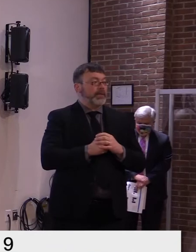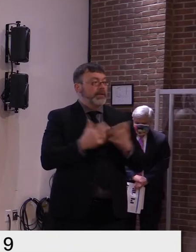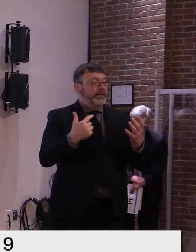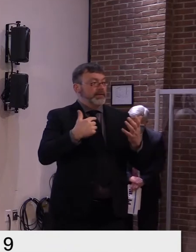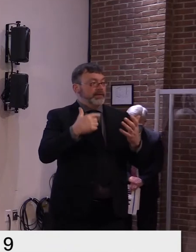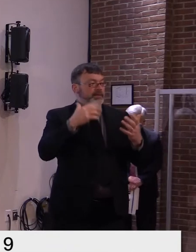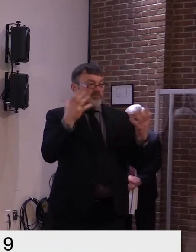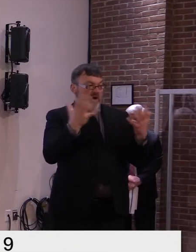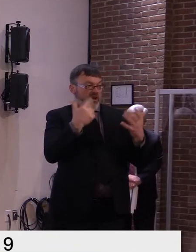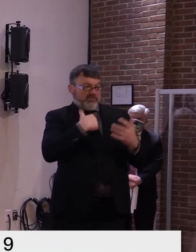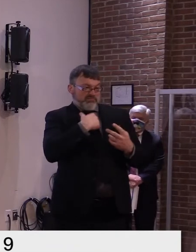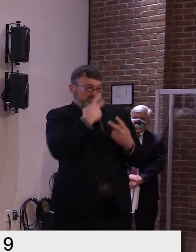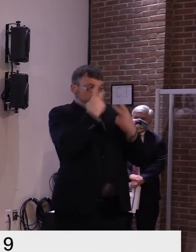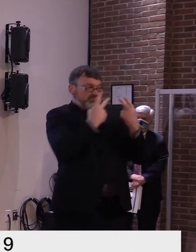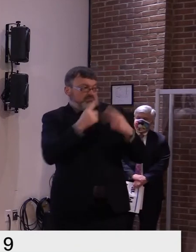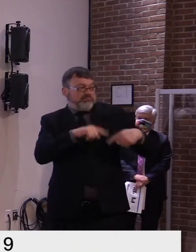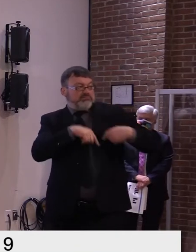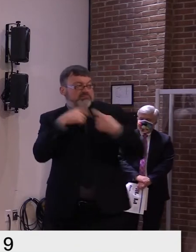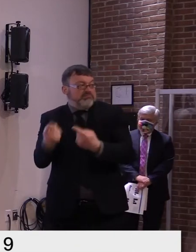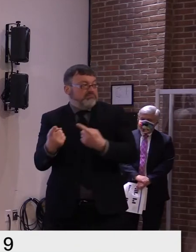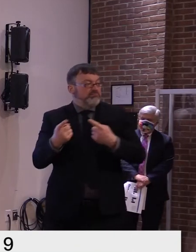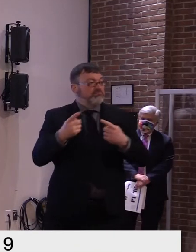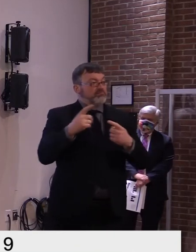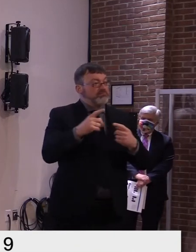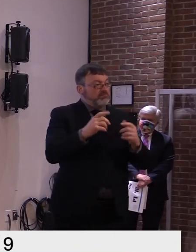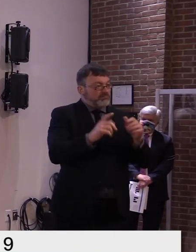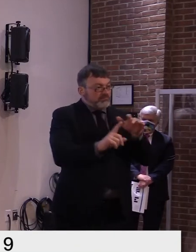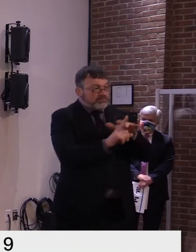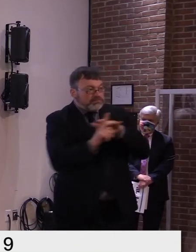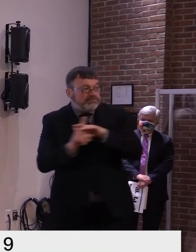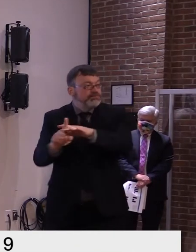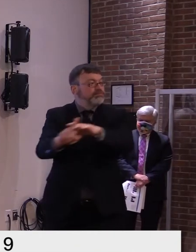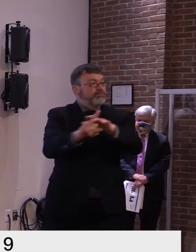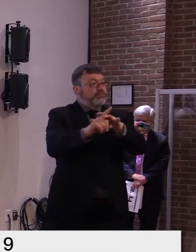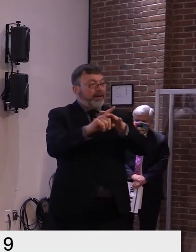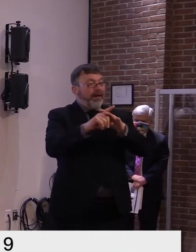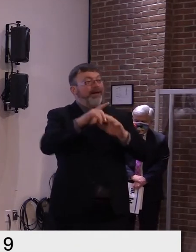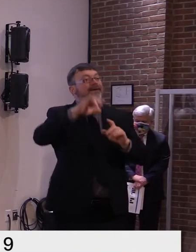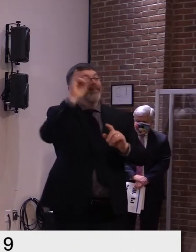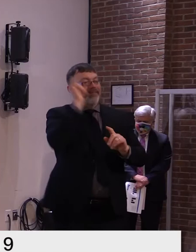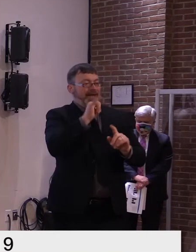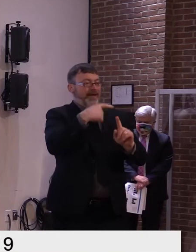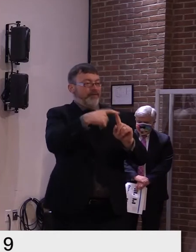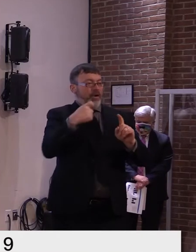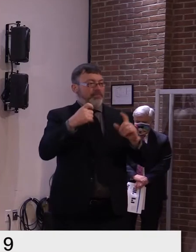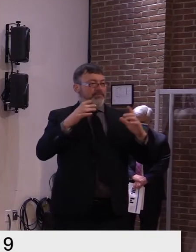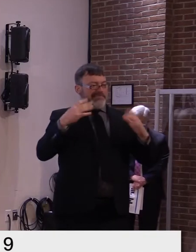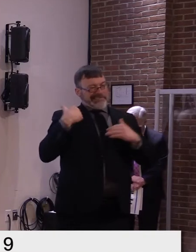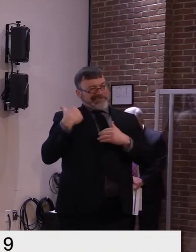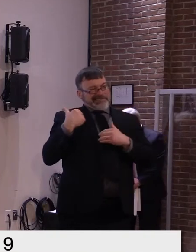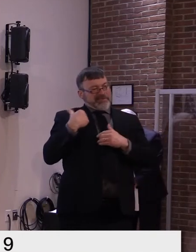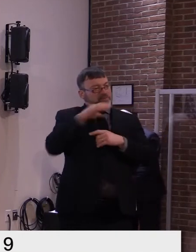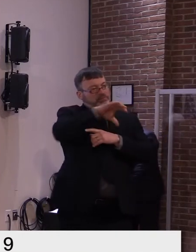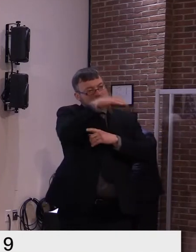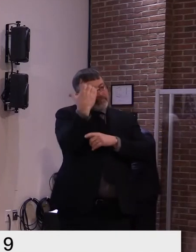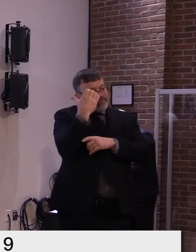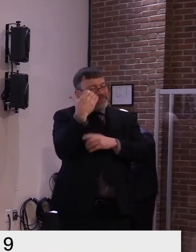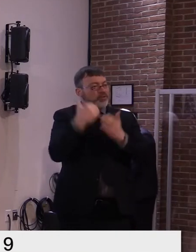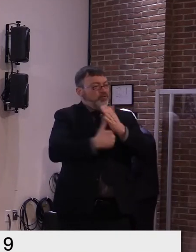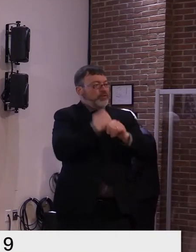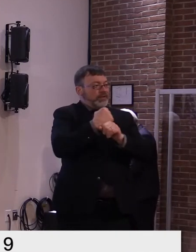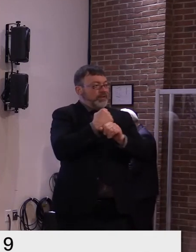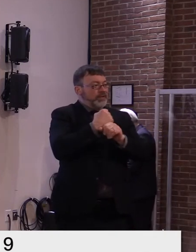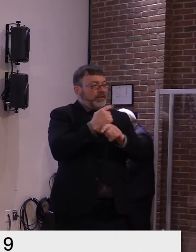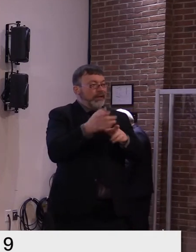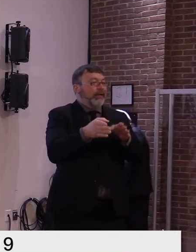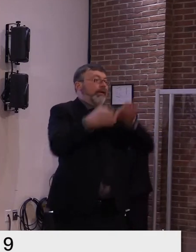counts is the impact of the holidays, just like around the country, the result of people traveling and